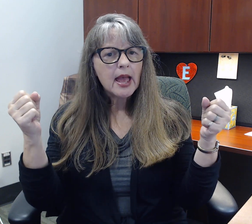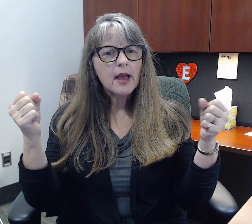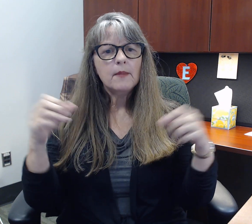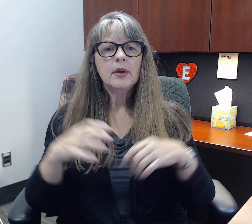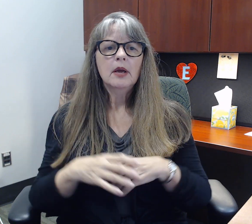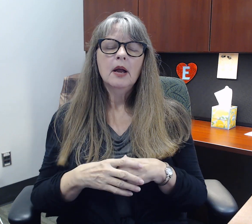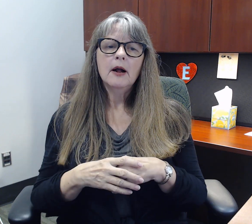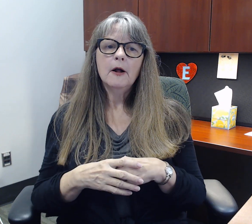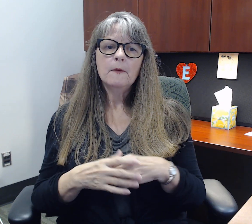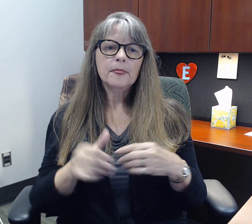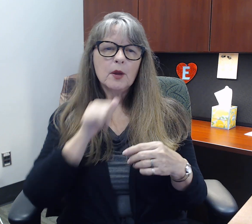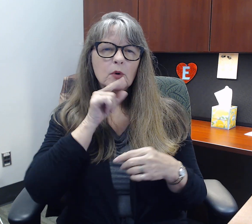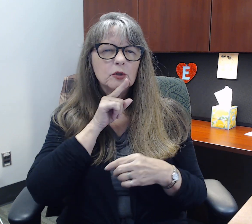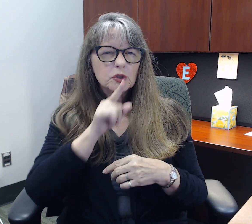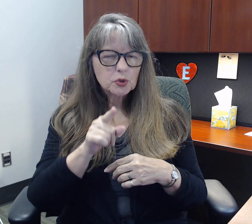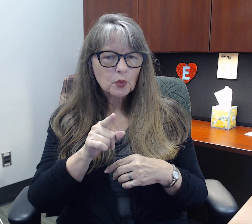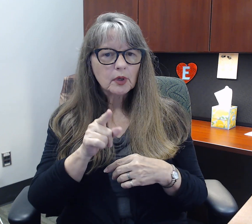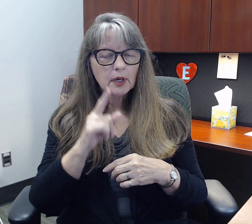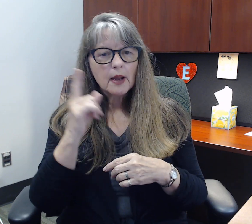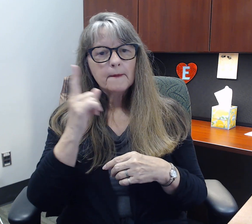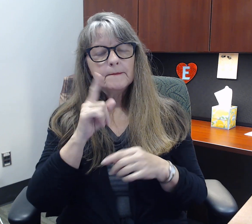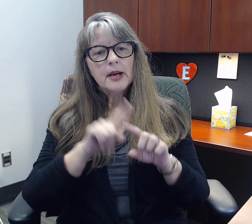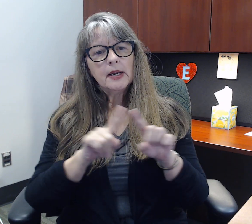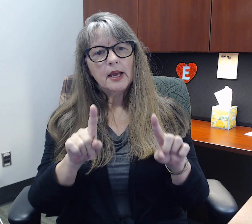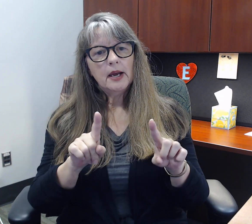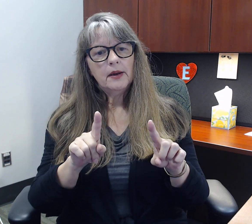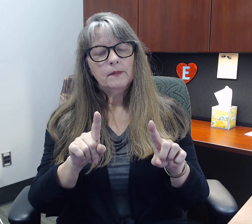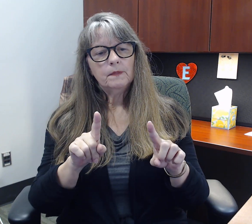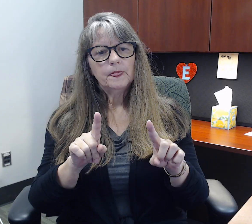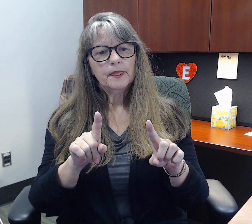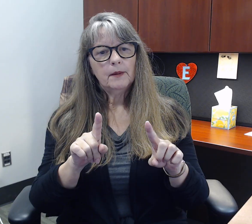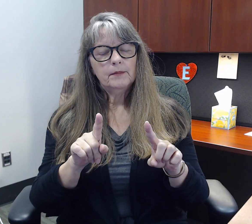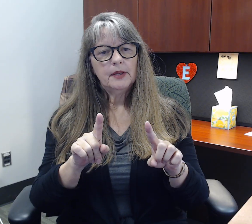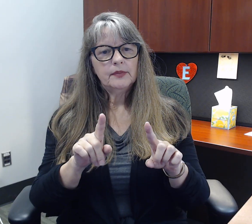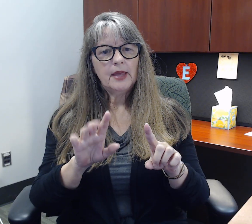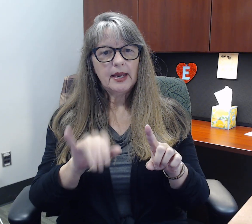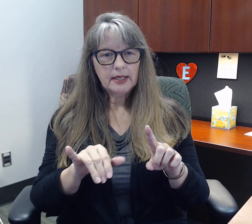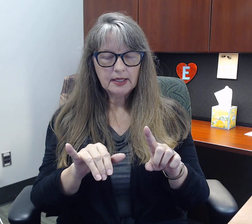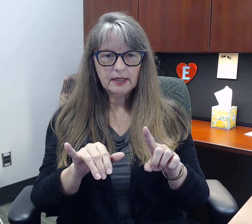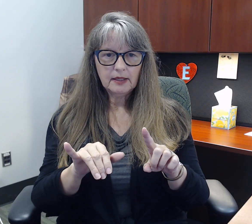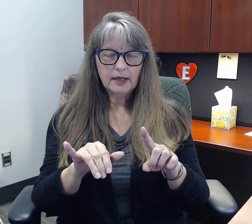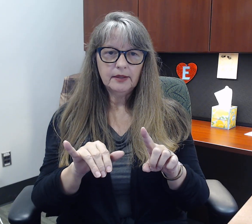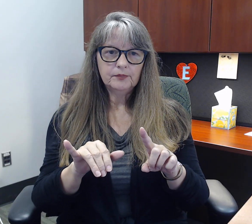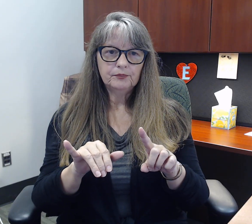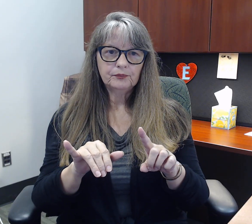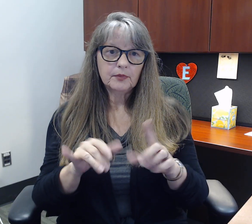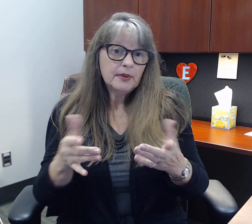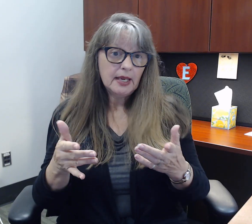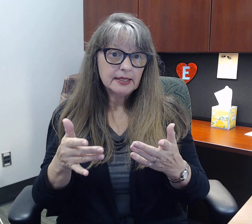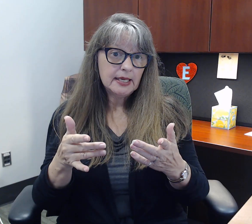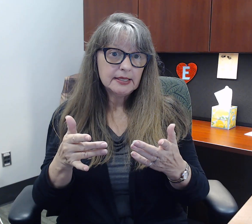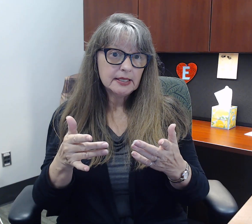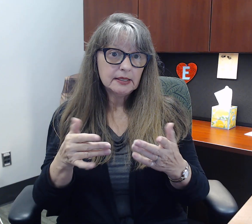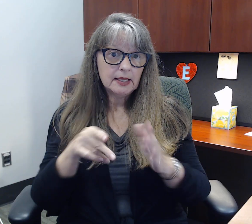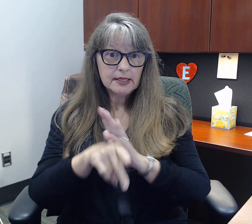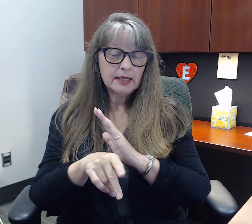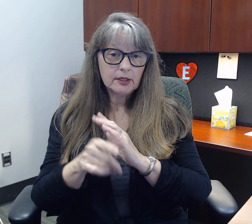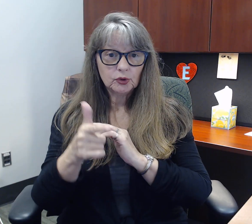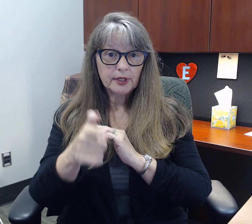him? They weren't sure, but that he did kill her. He